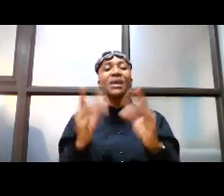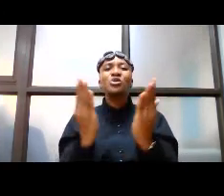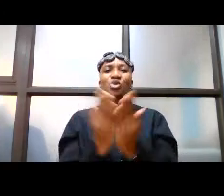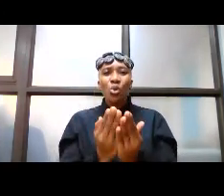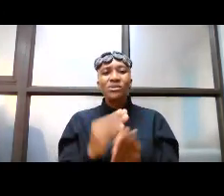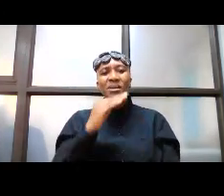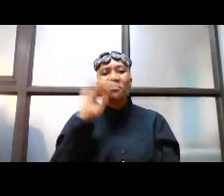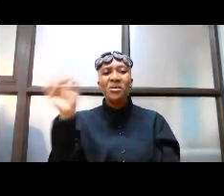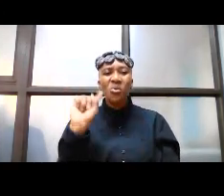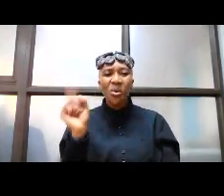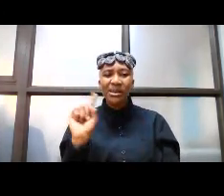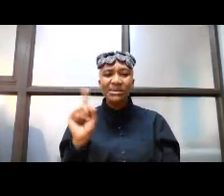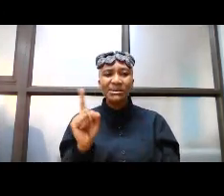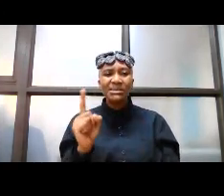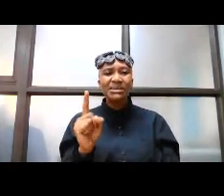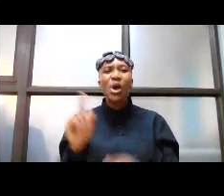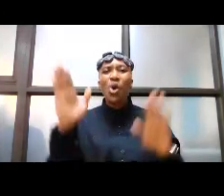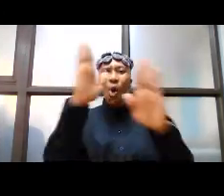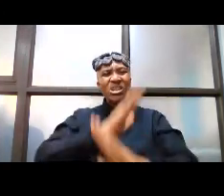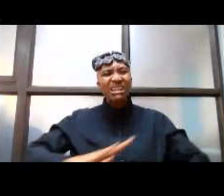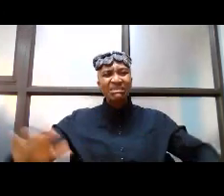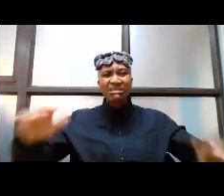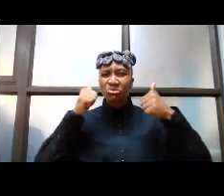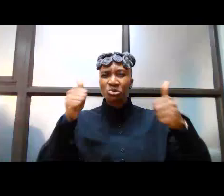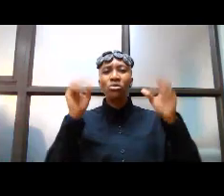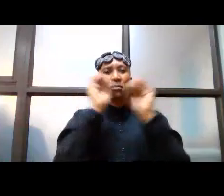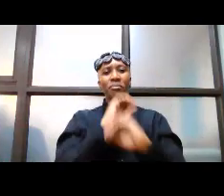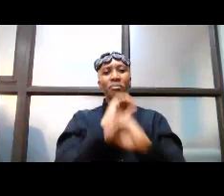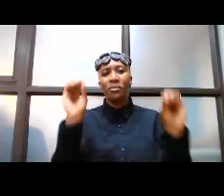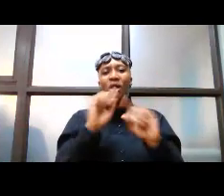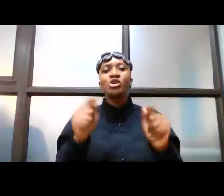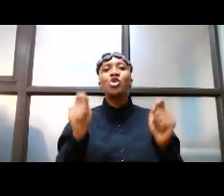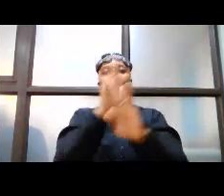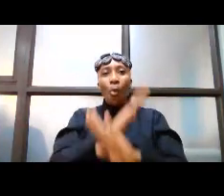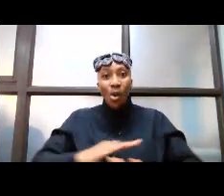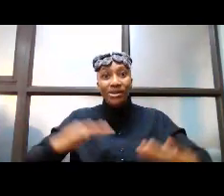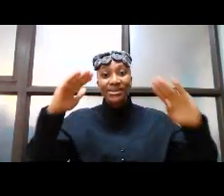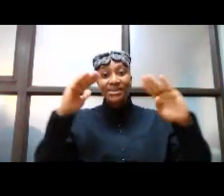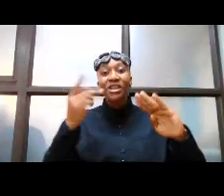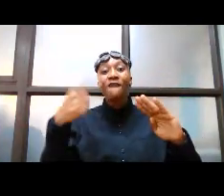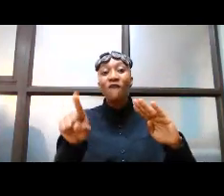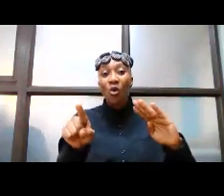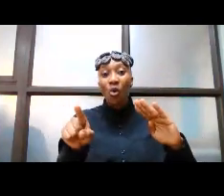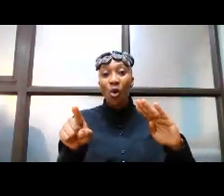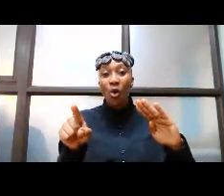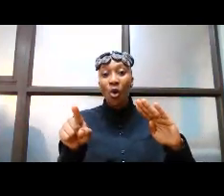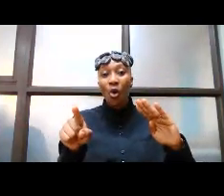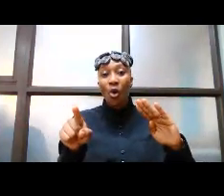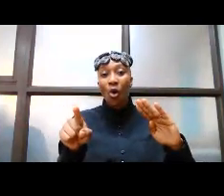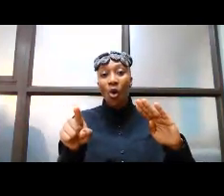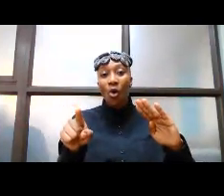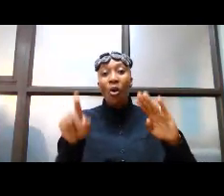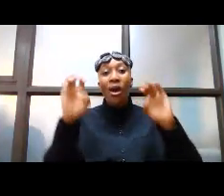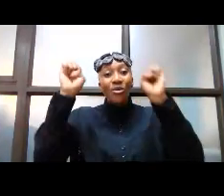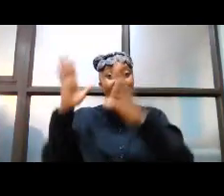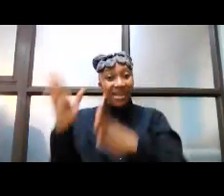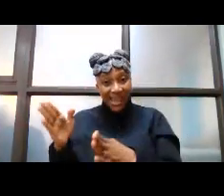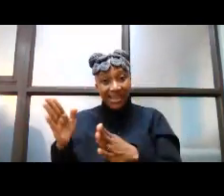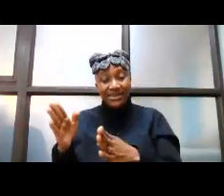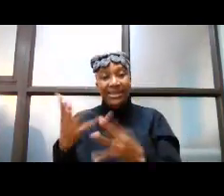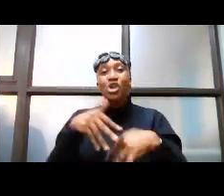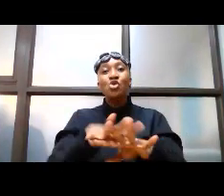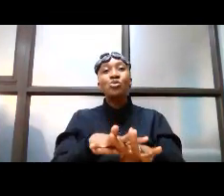deplorable conditions. What then is their position of and their perceptions of inclusive education? What is